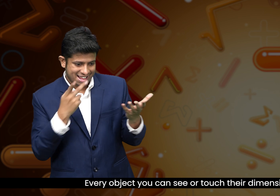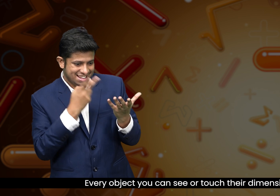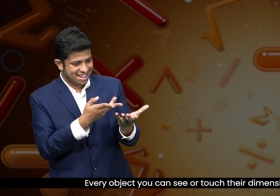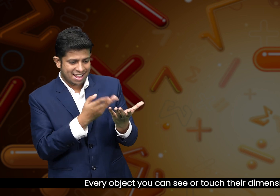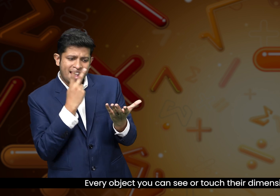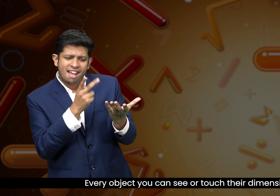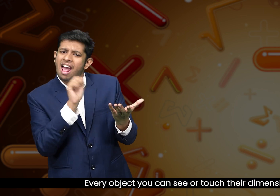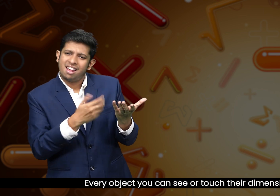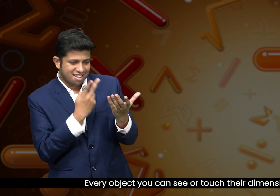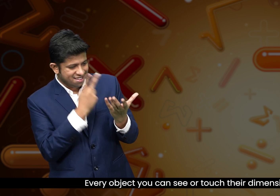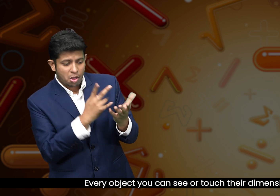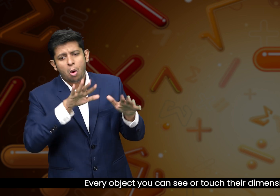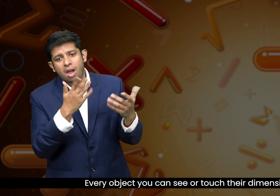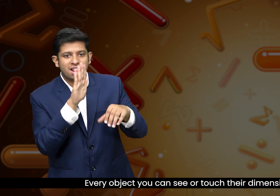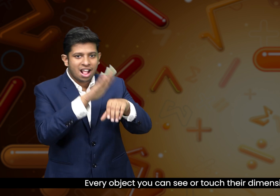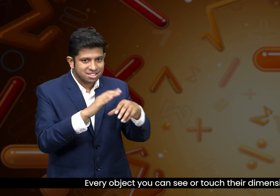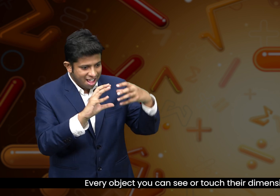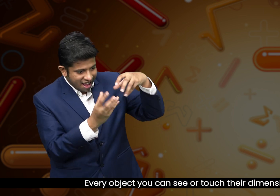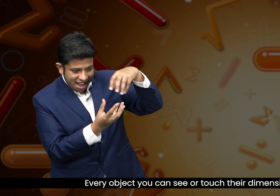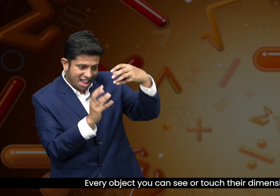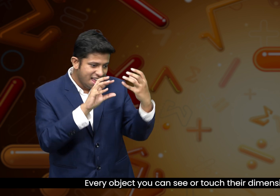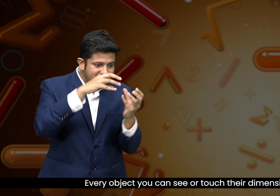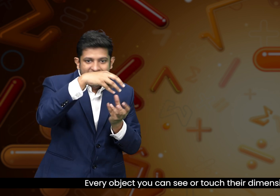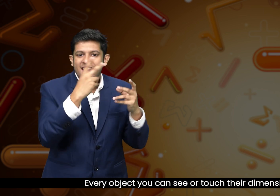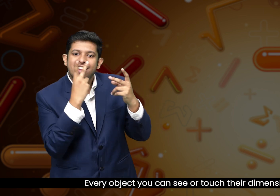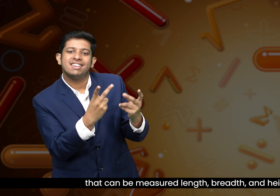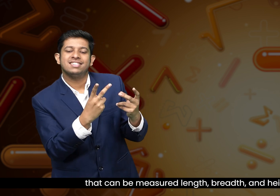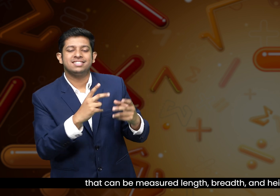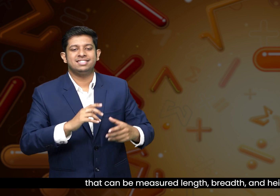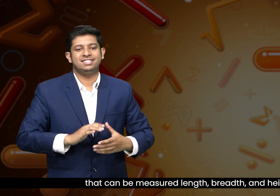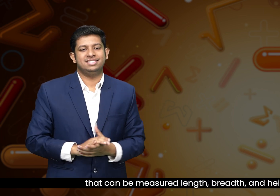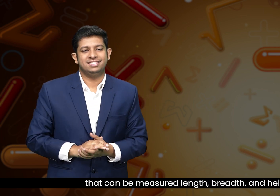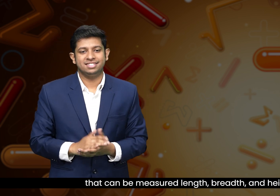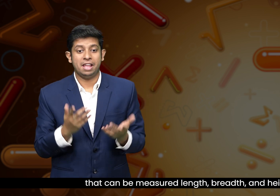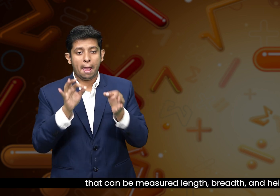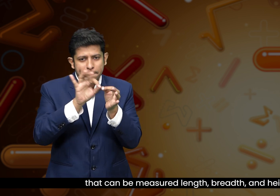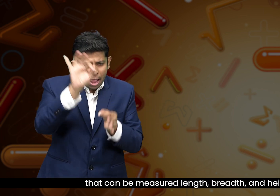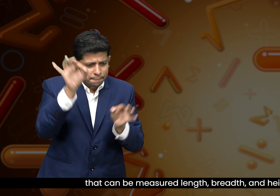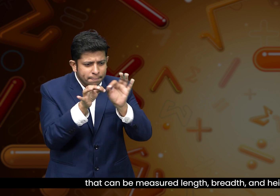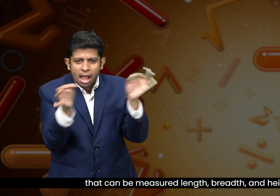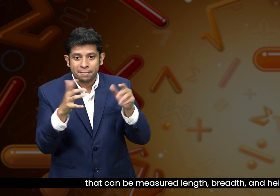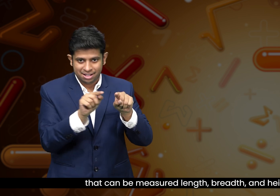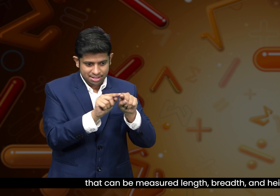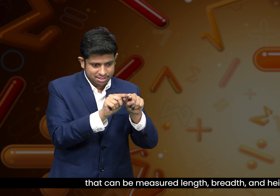Every object you can see or touch their dimensions that can be measured: length, breadth and